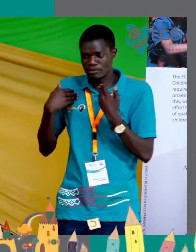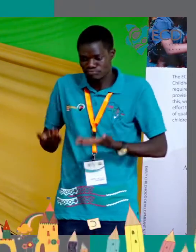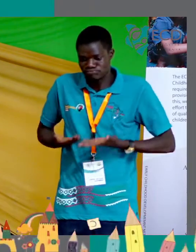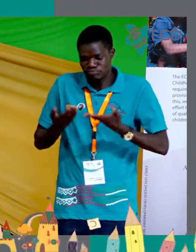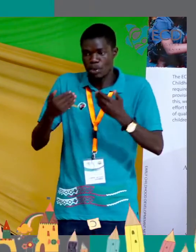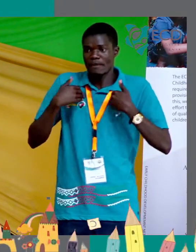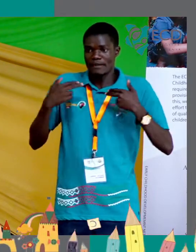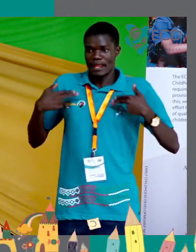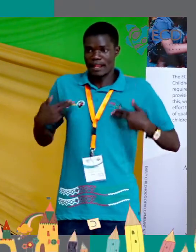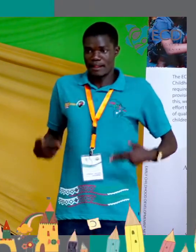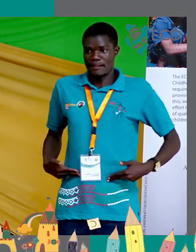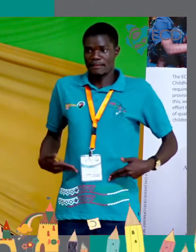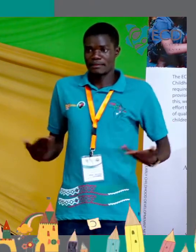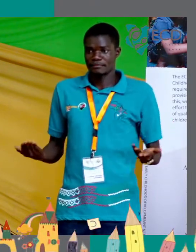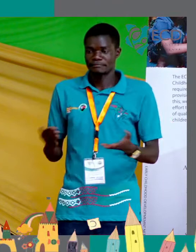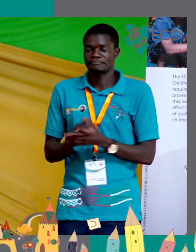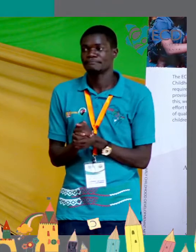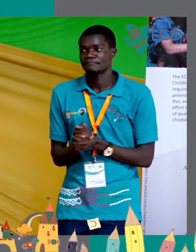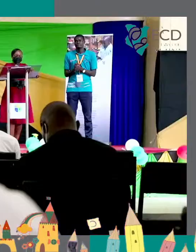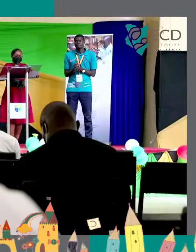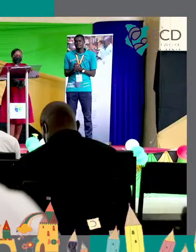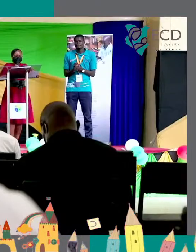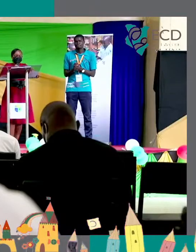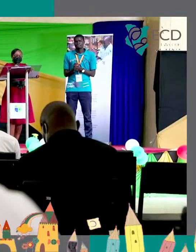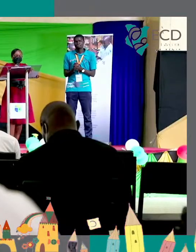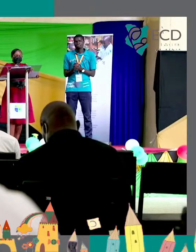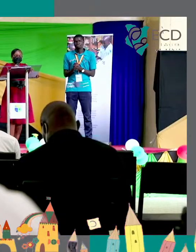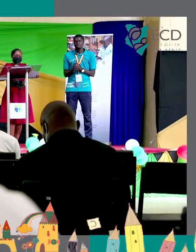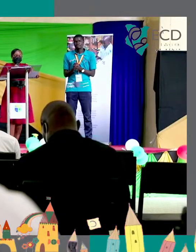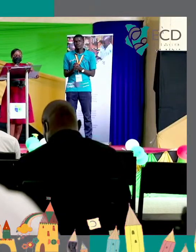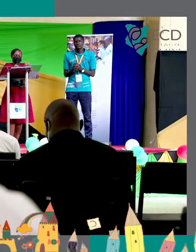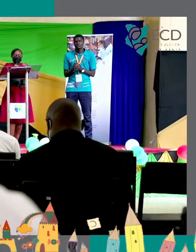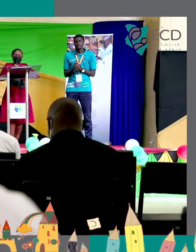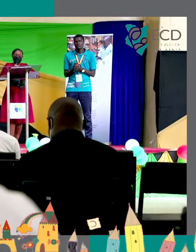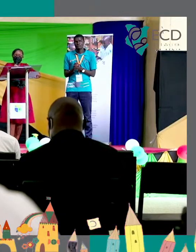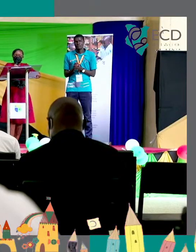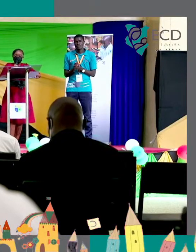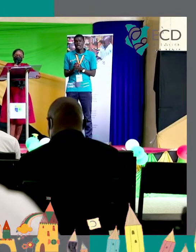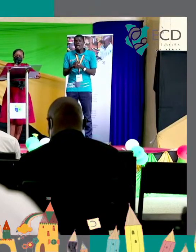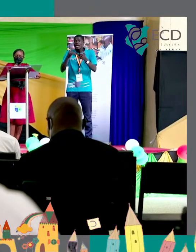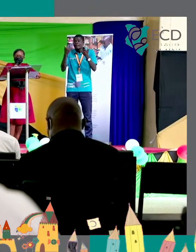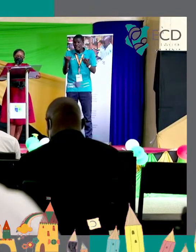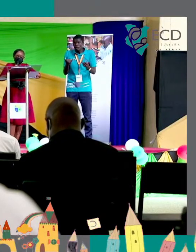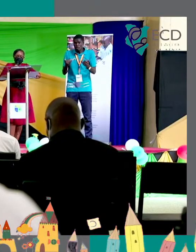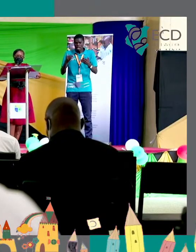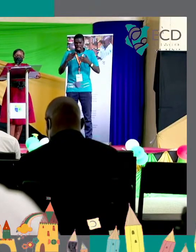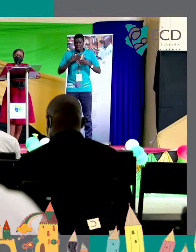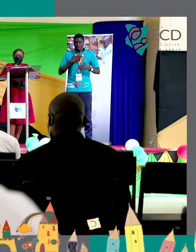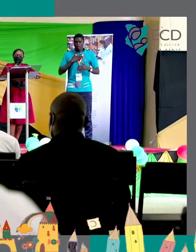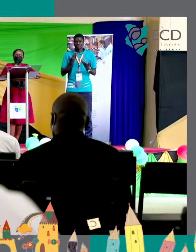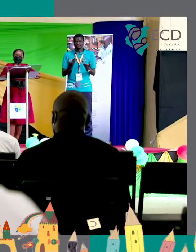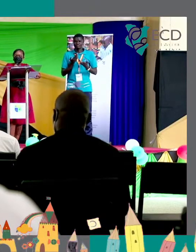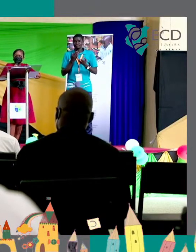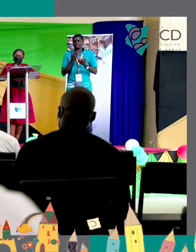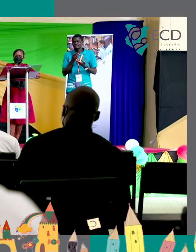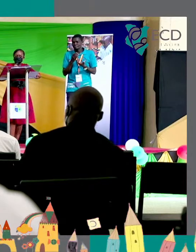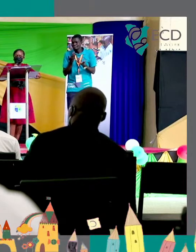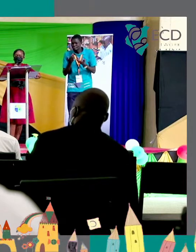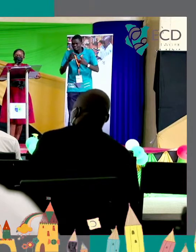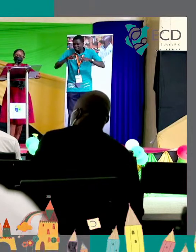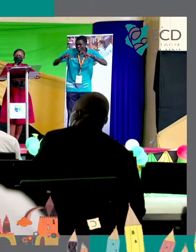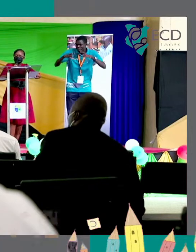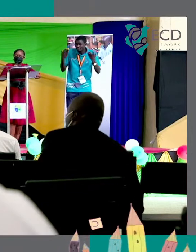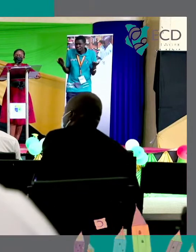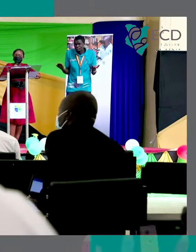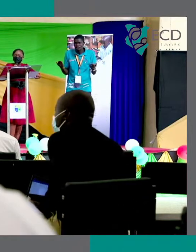know a significant number of cases go unreported. So our response, we developed guidance